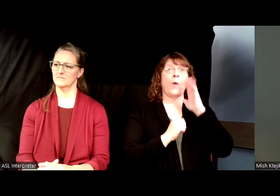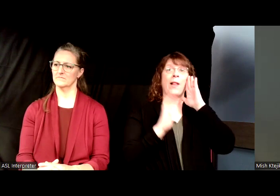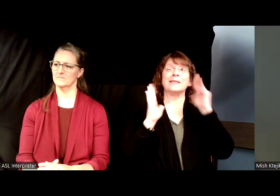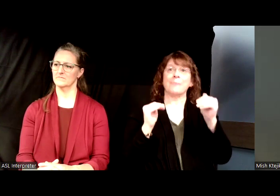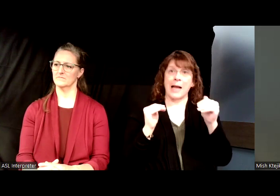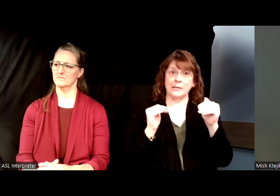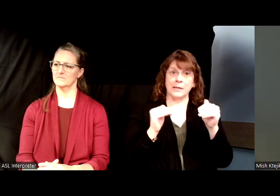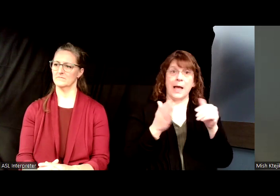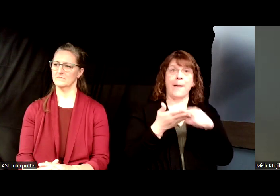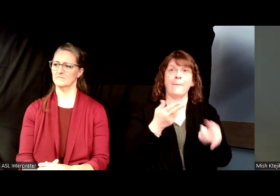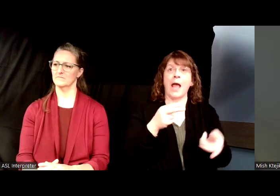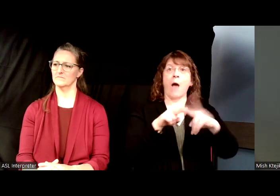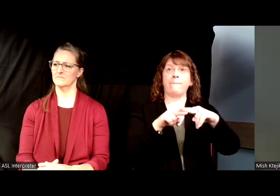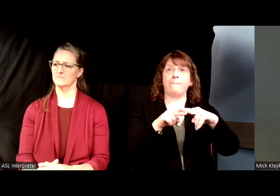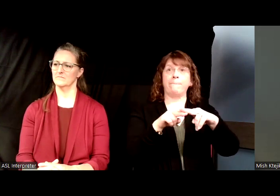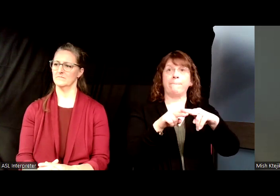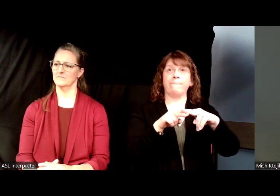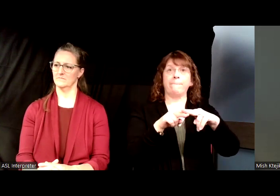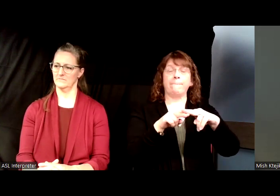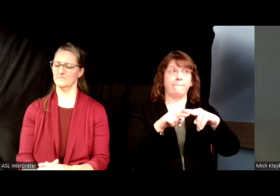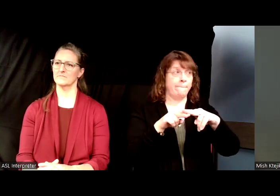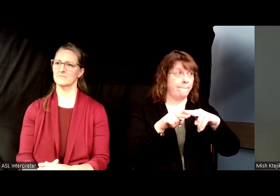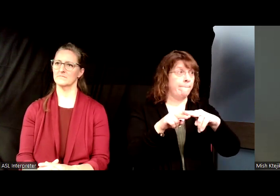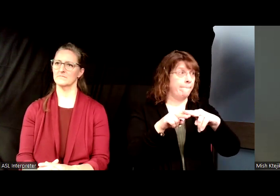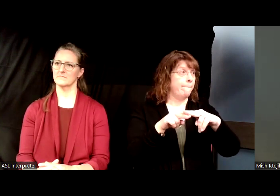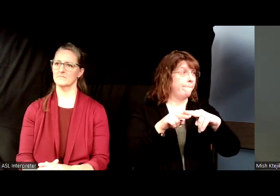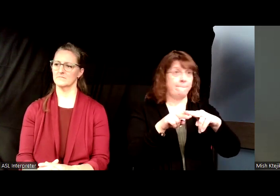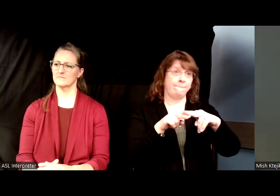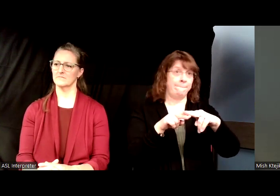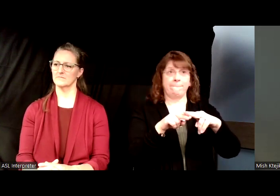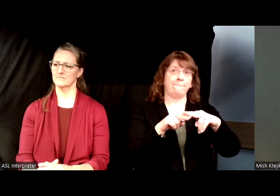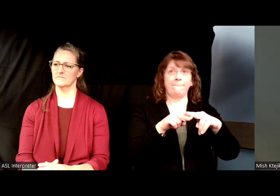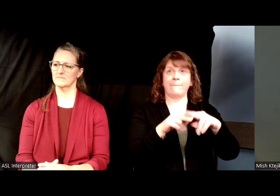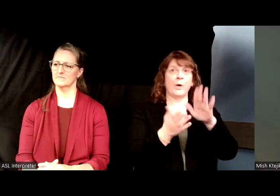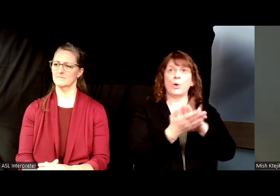And when they do pass it, then they expect a pay increase.